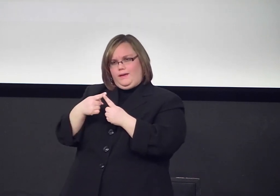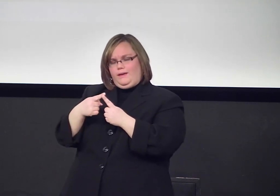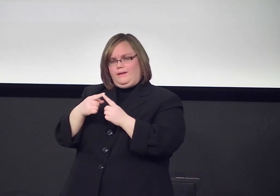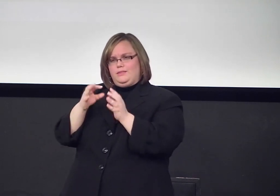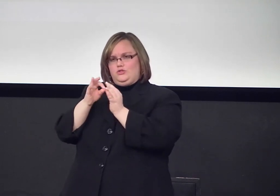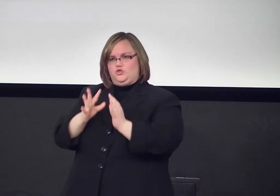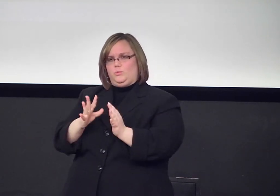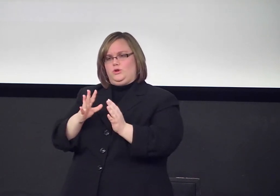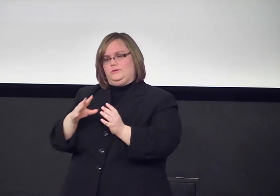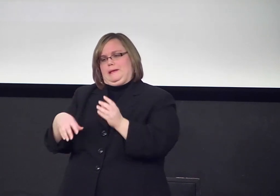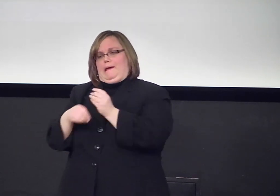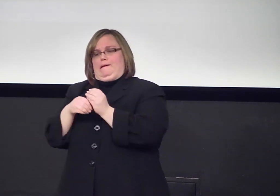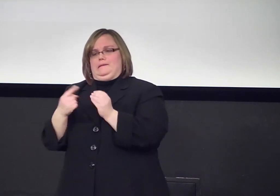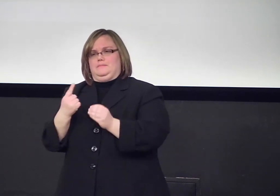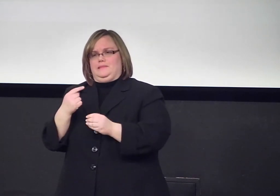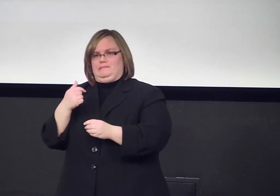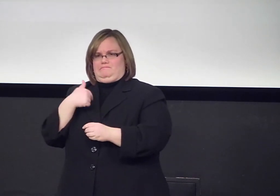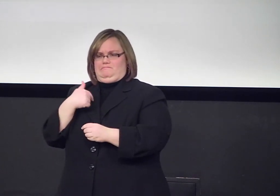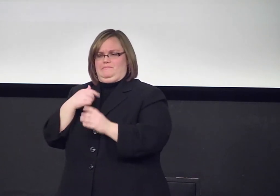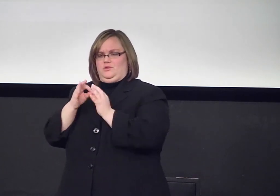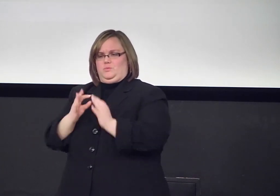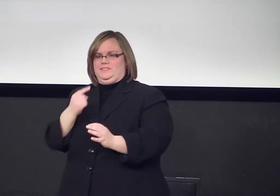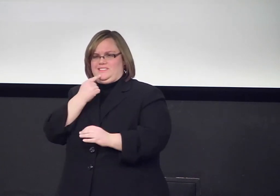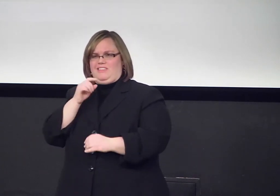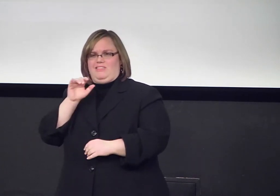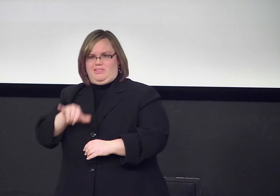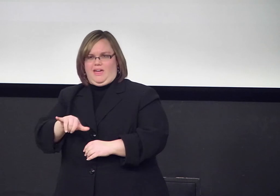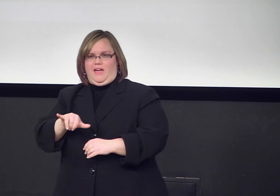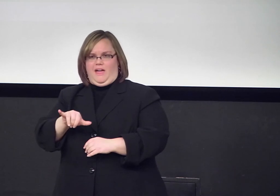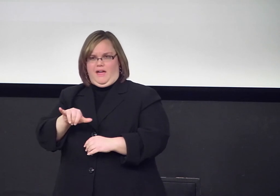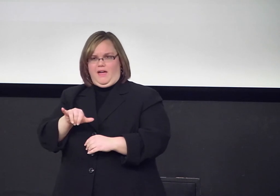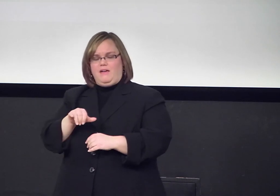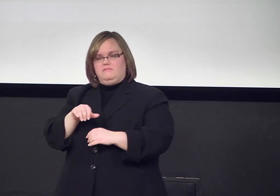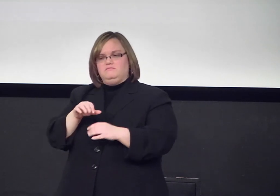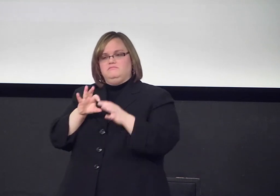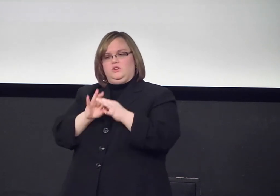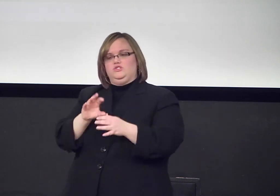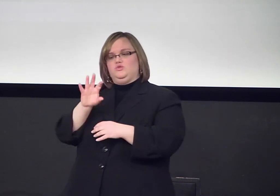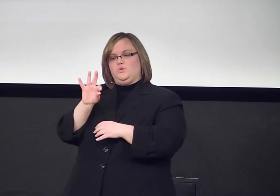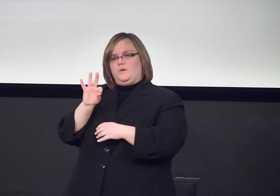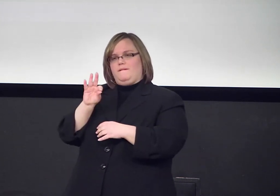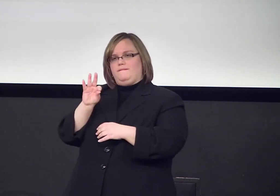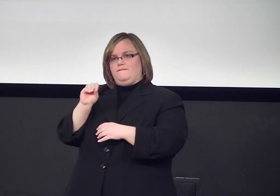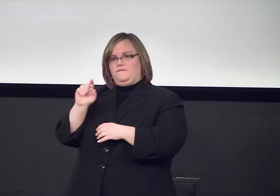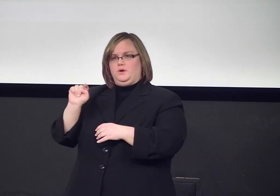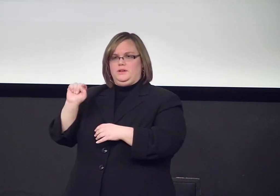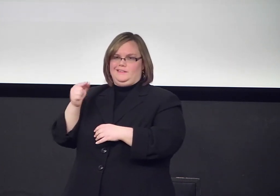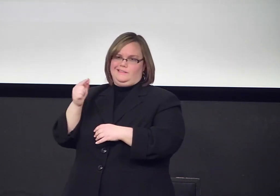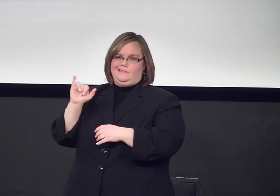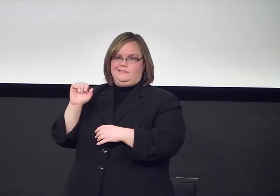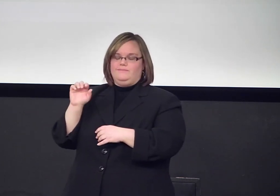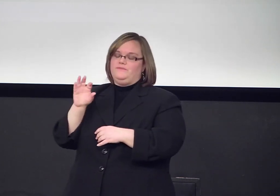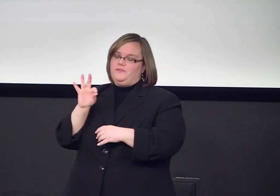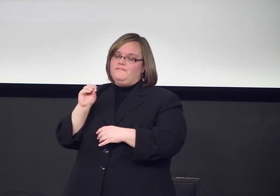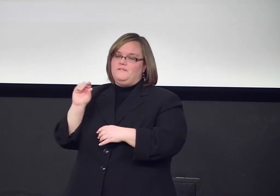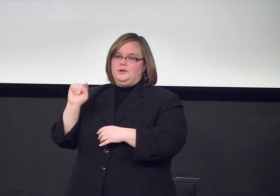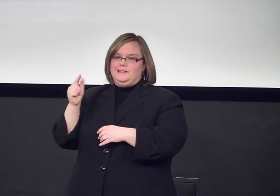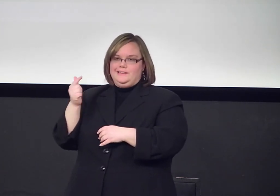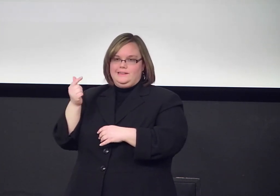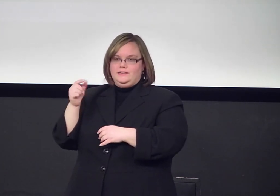actual hardware systems, but there's also a lot of footing shifts related to what is happening during the call or within